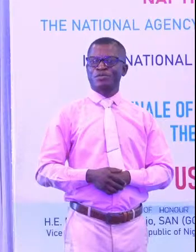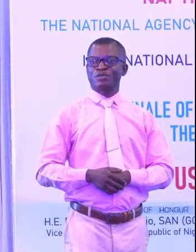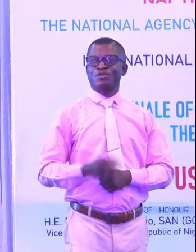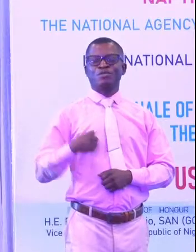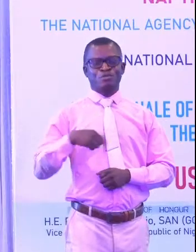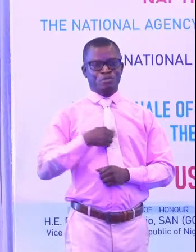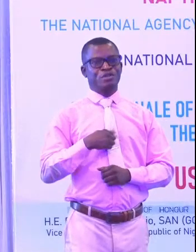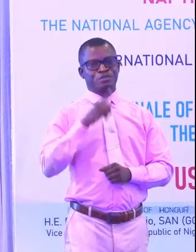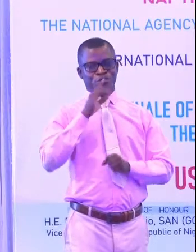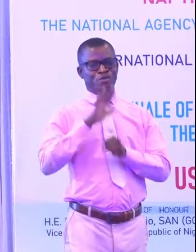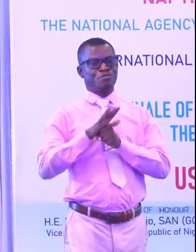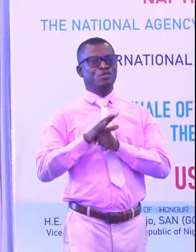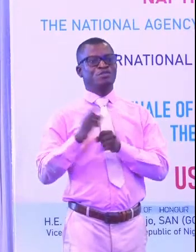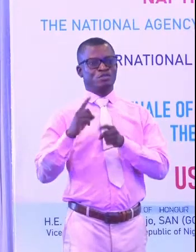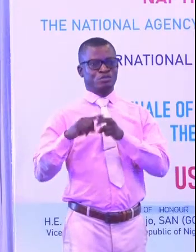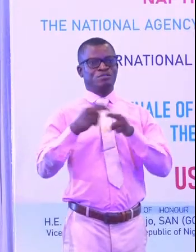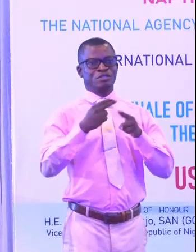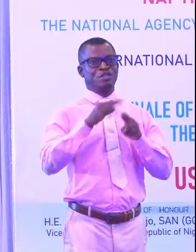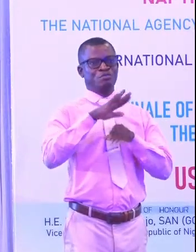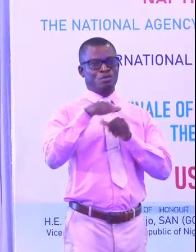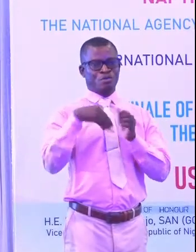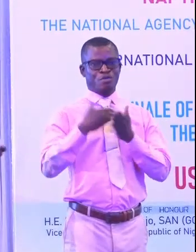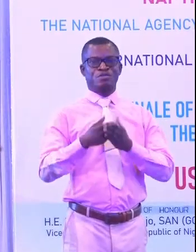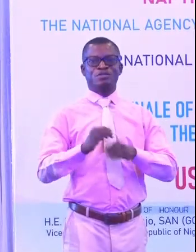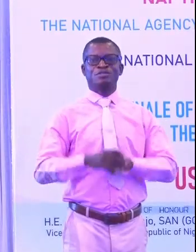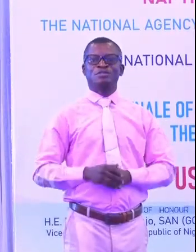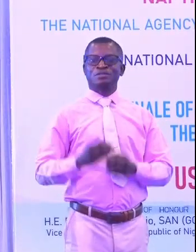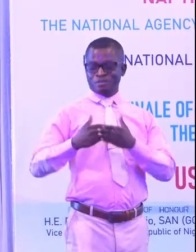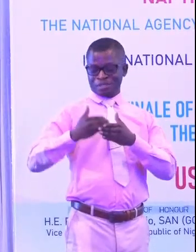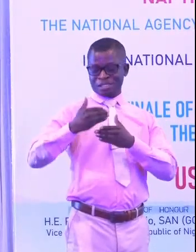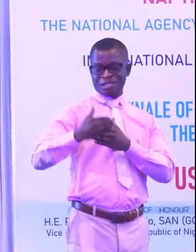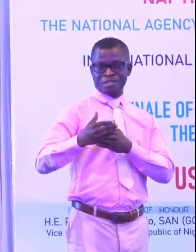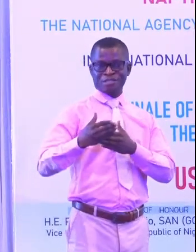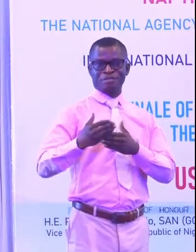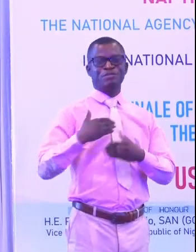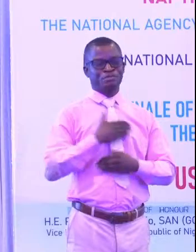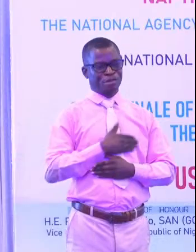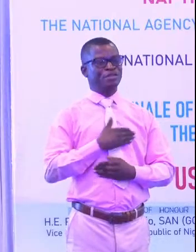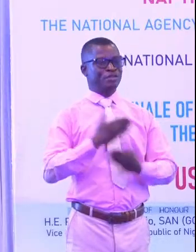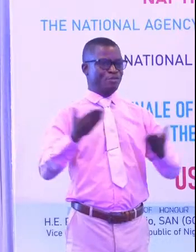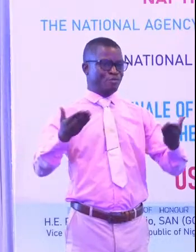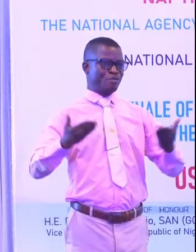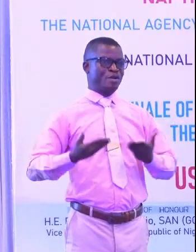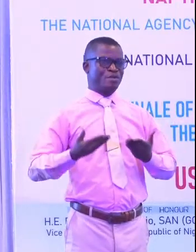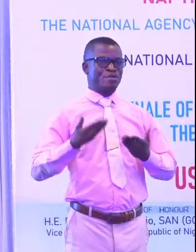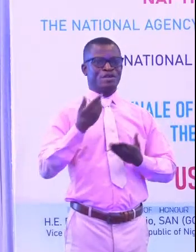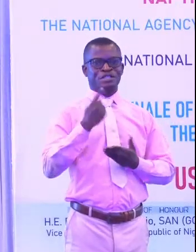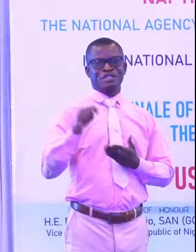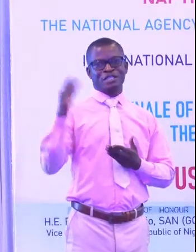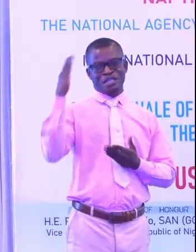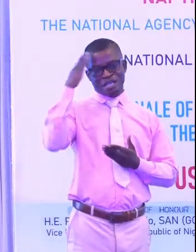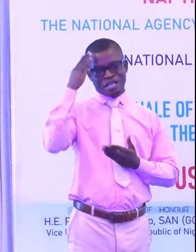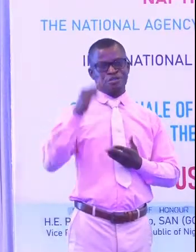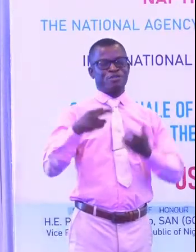the names, but let us take them in beats. Next, let's welcome the Head of